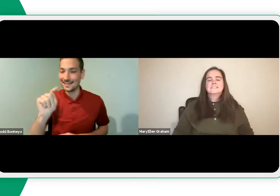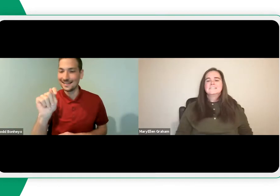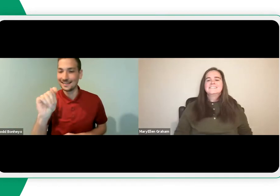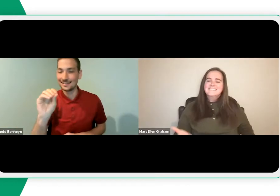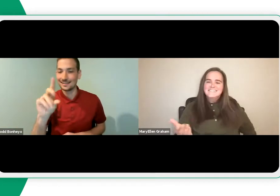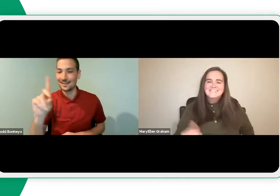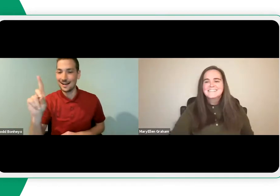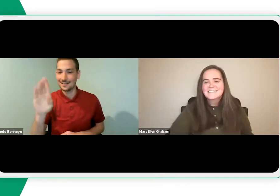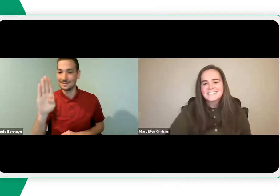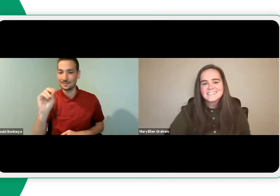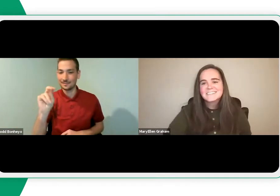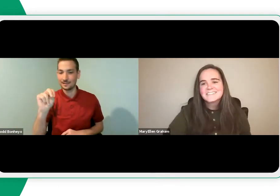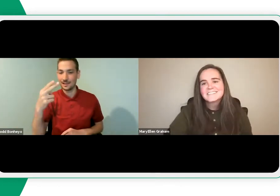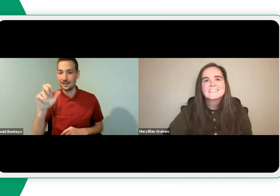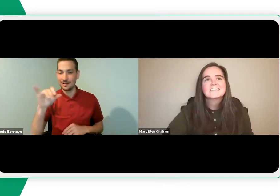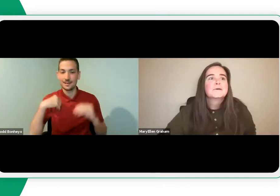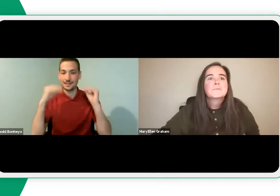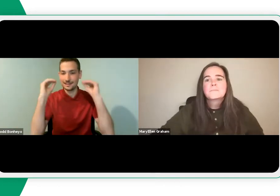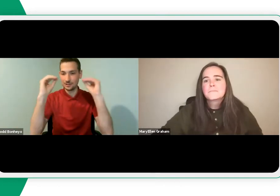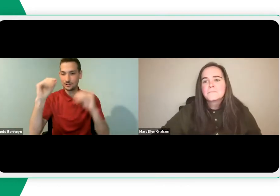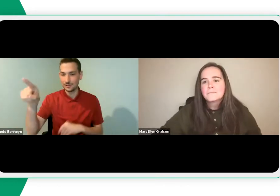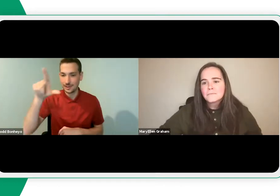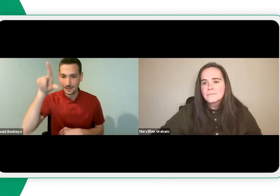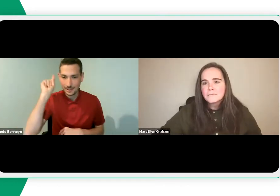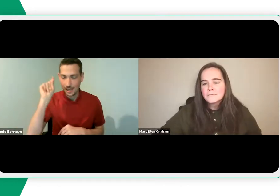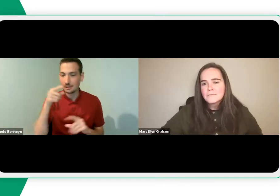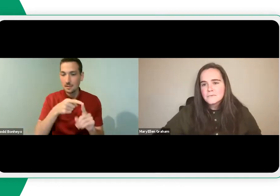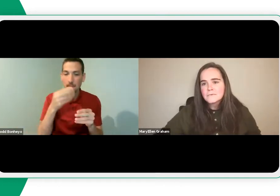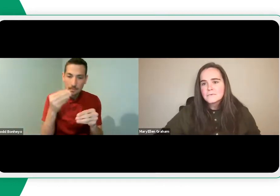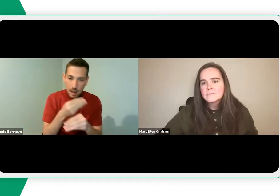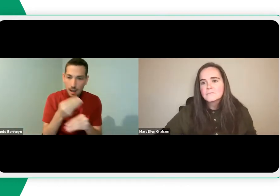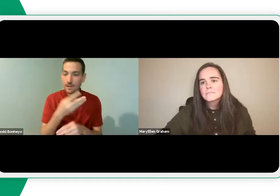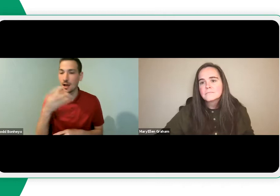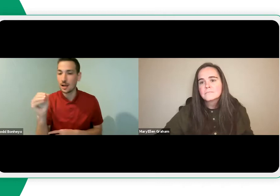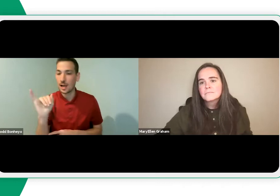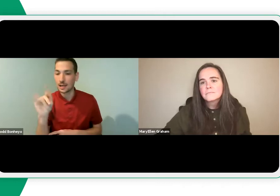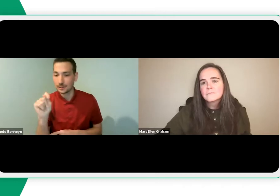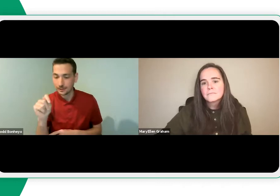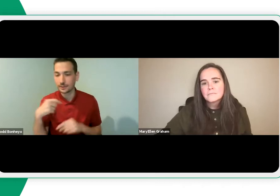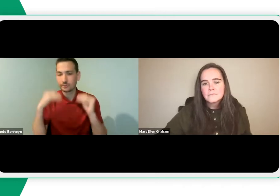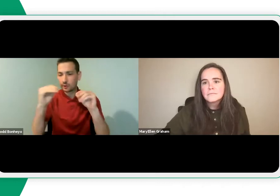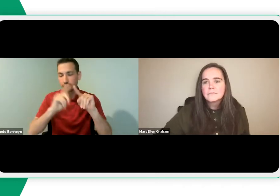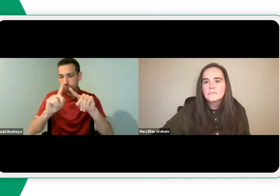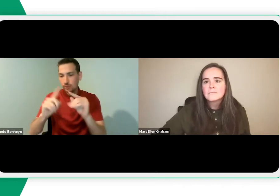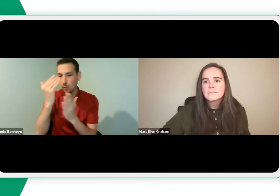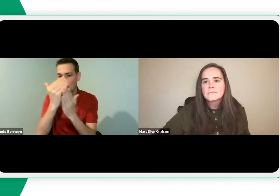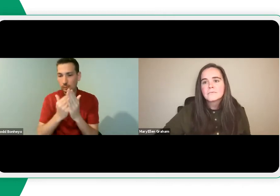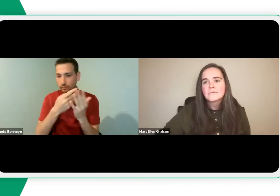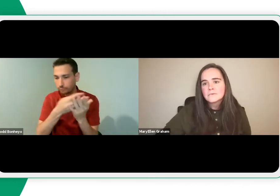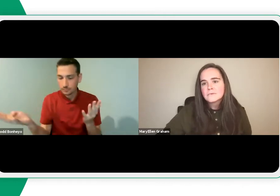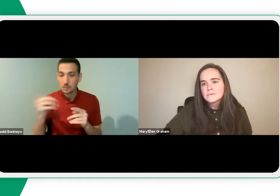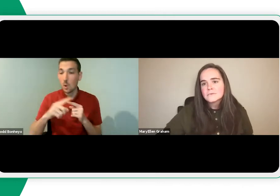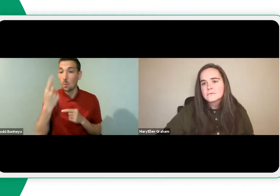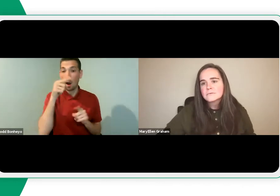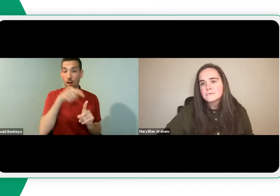hot. It's in the 80s. My goodness. Well, good to have you here. My name is Todd Bonheo, and I am a professor at